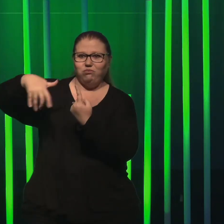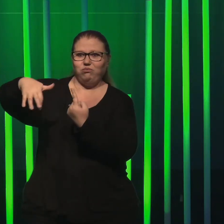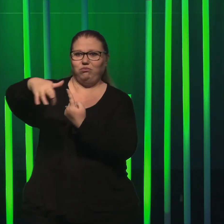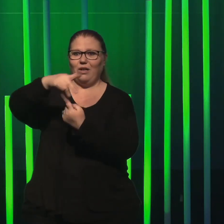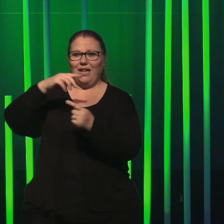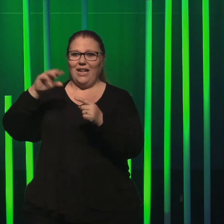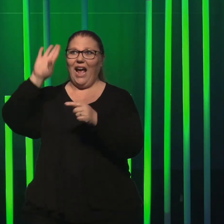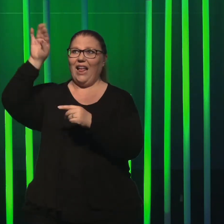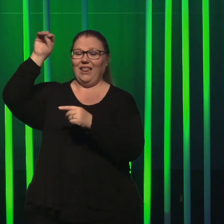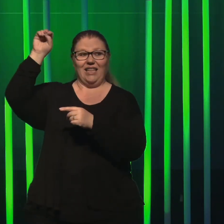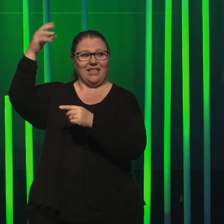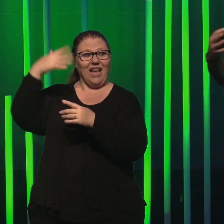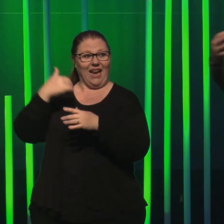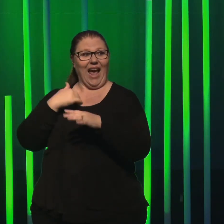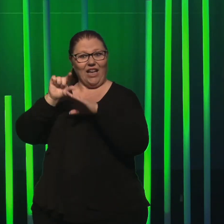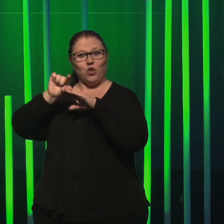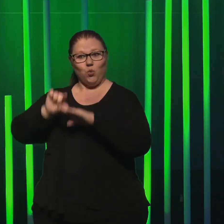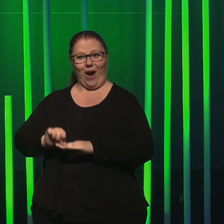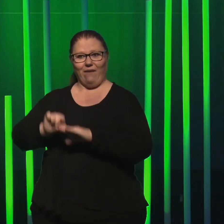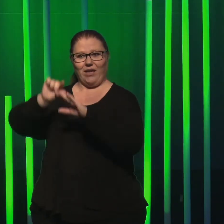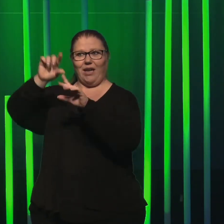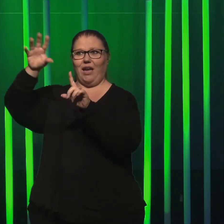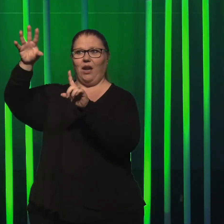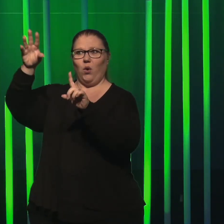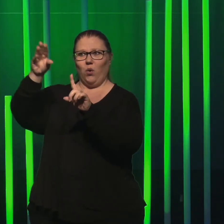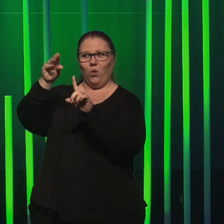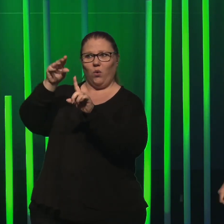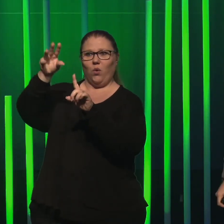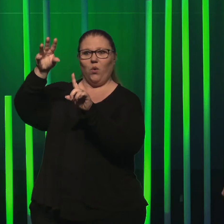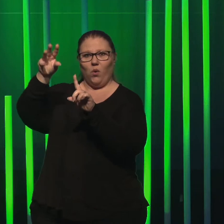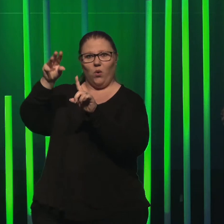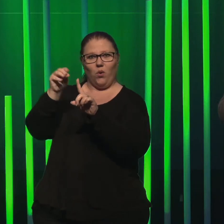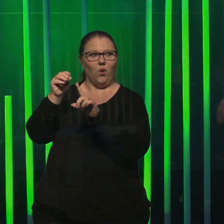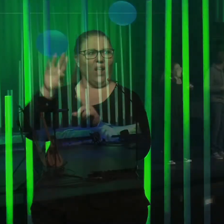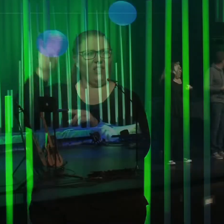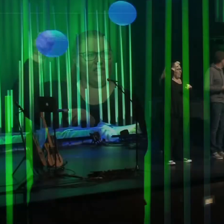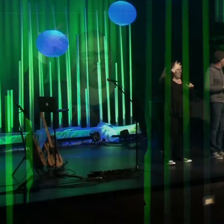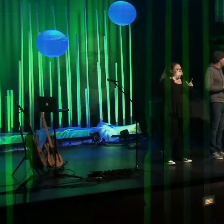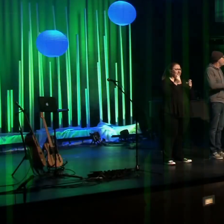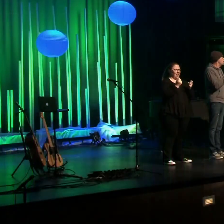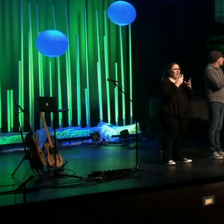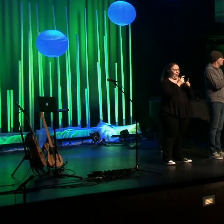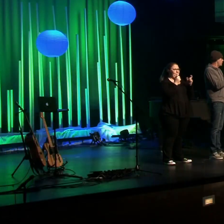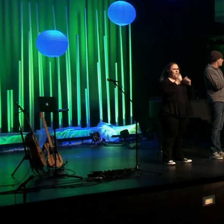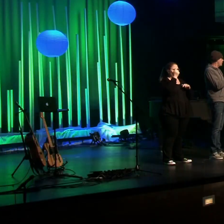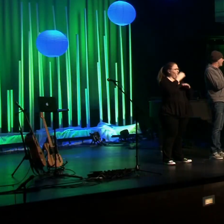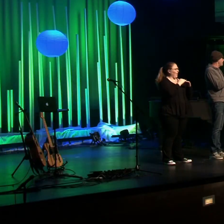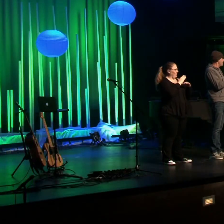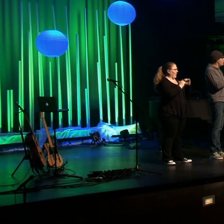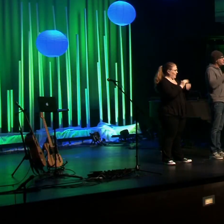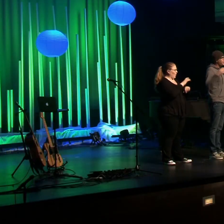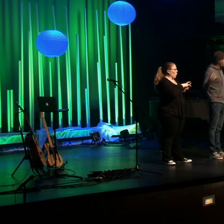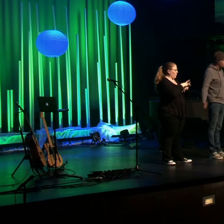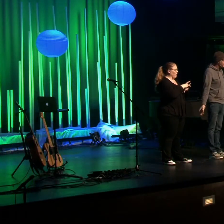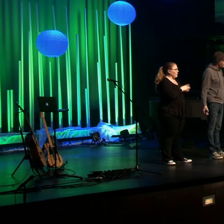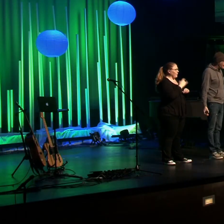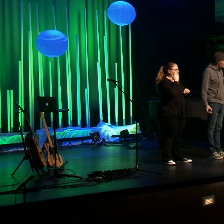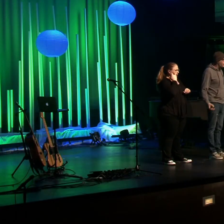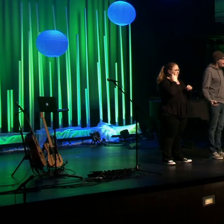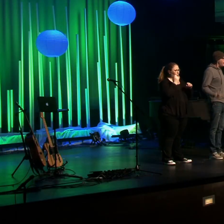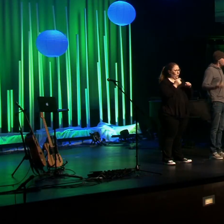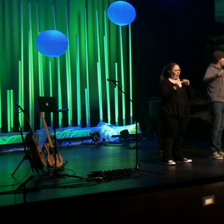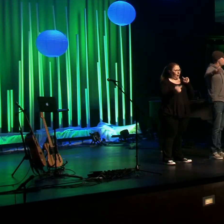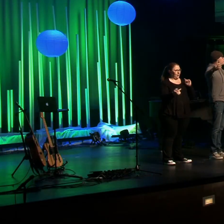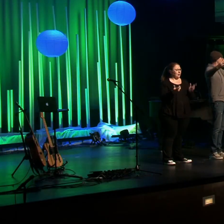everything towards it, right? There's a gravitational pull. The sun is like billions of times bigger than the earth, right? If it were the other way